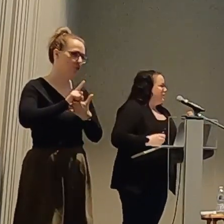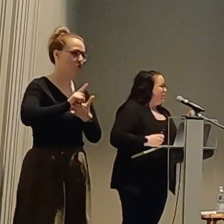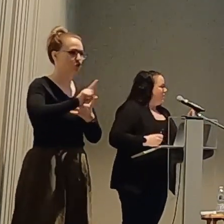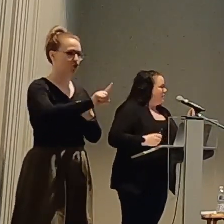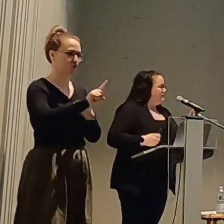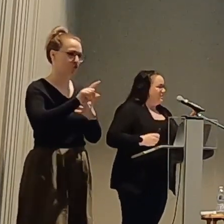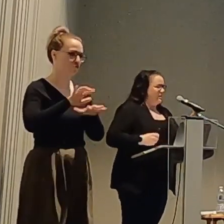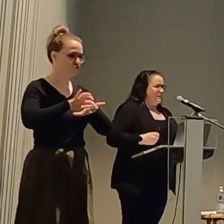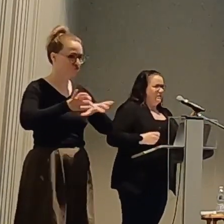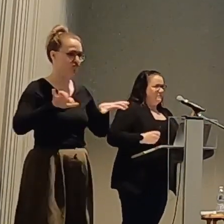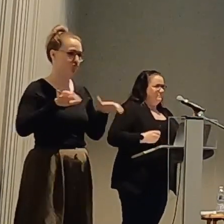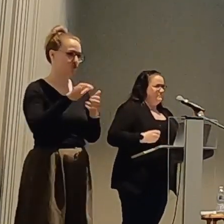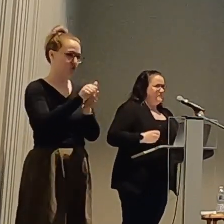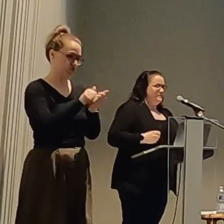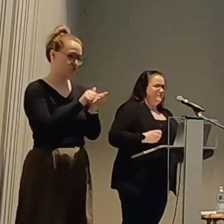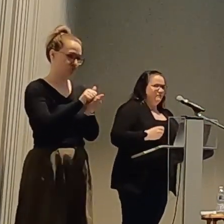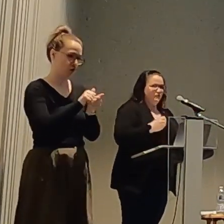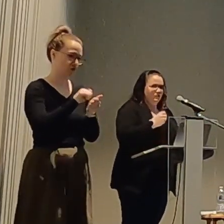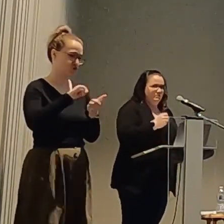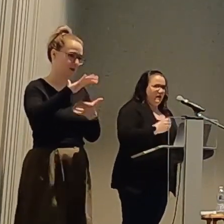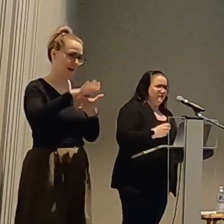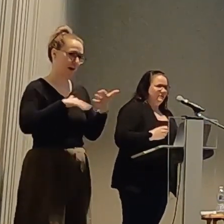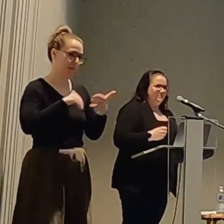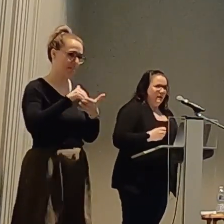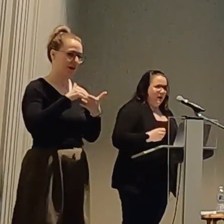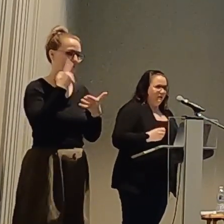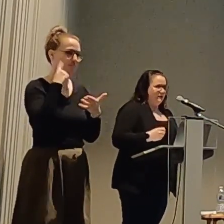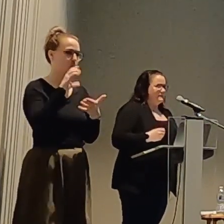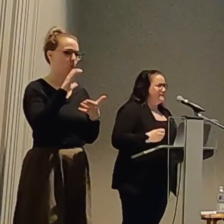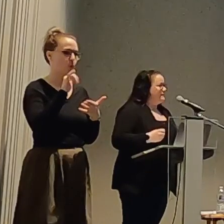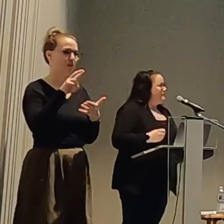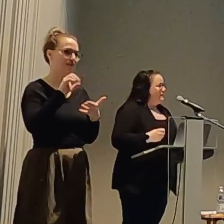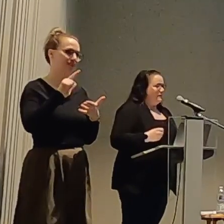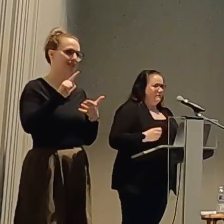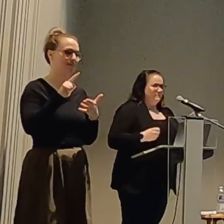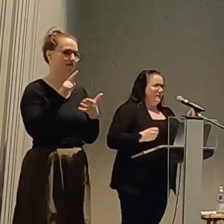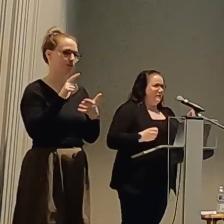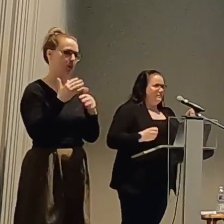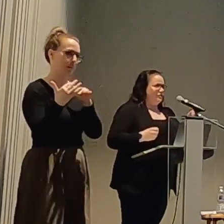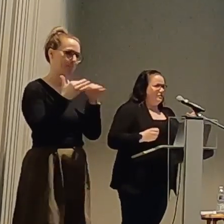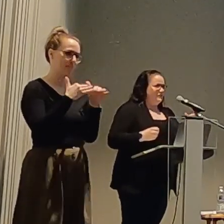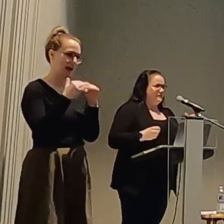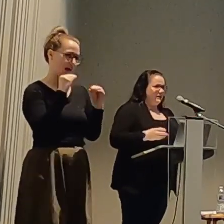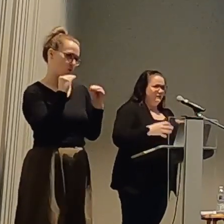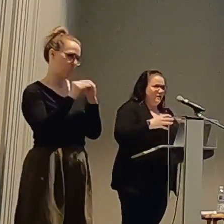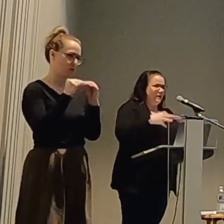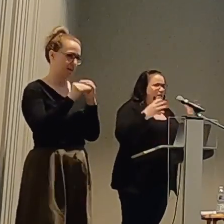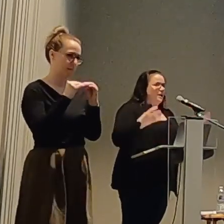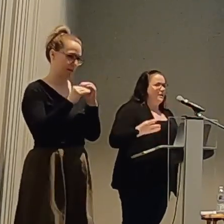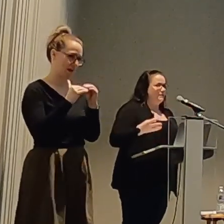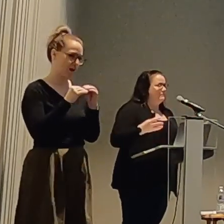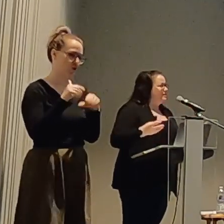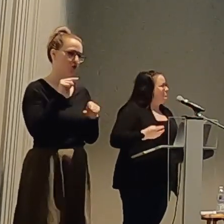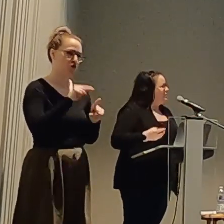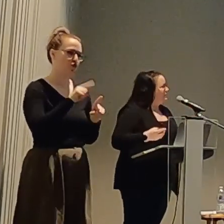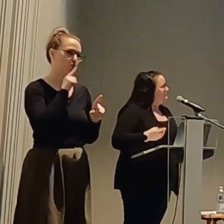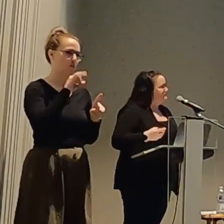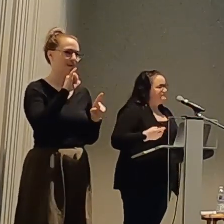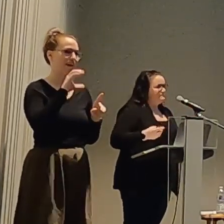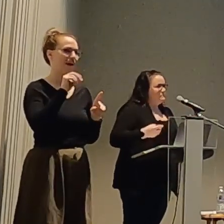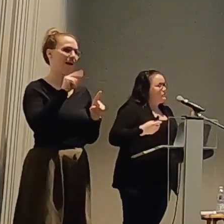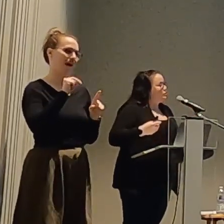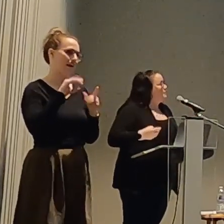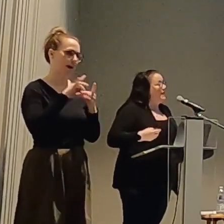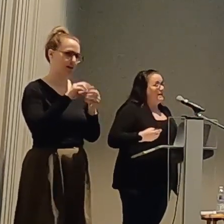destruction of civil battle in Paris, and she's kind of an icon of